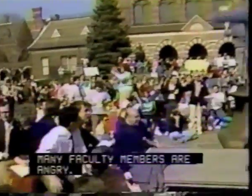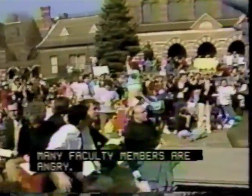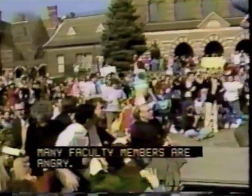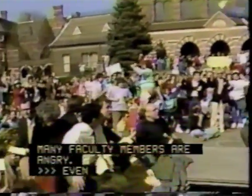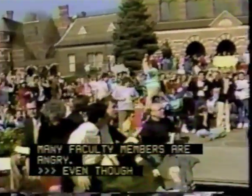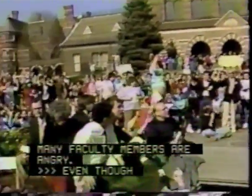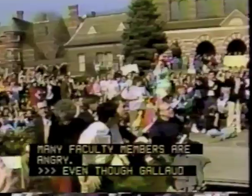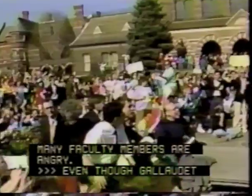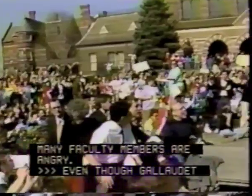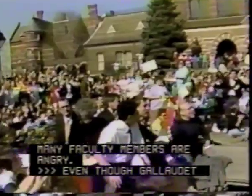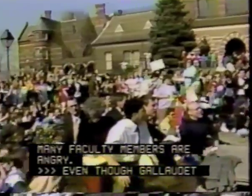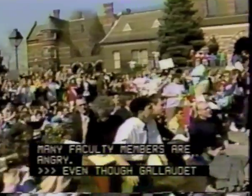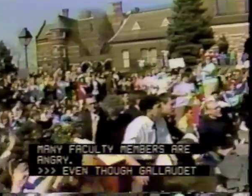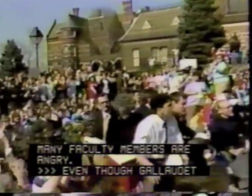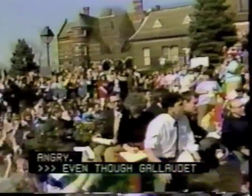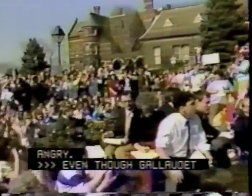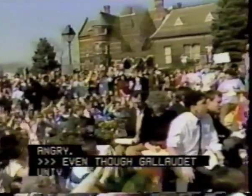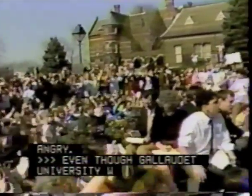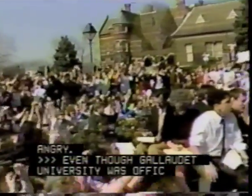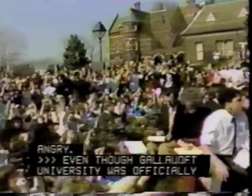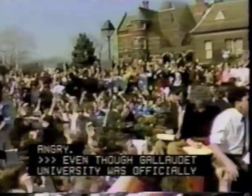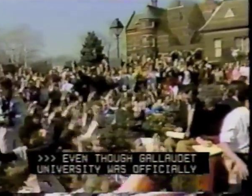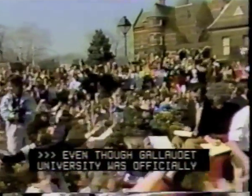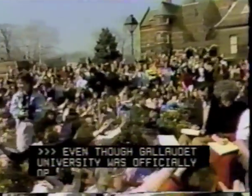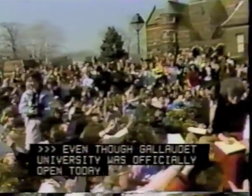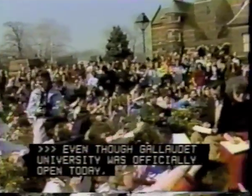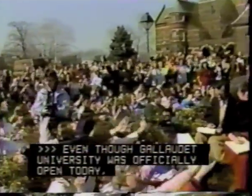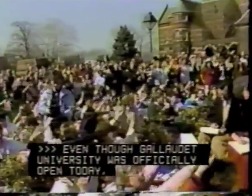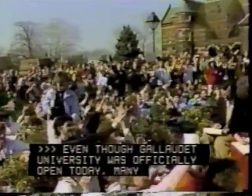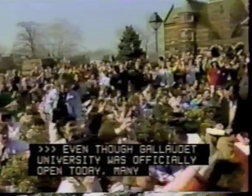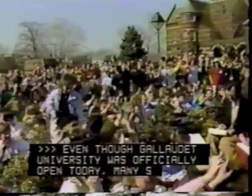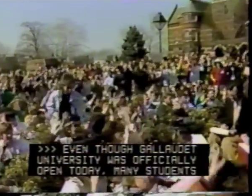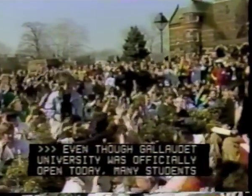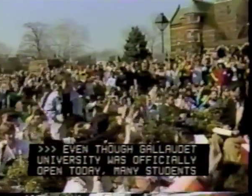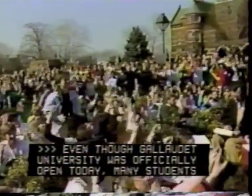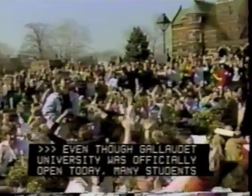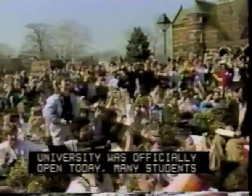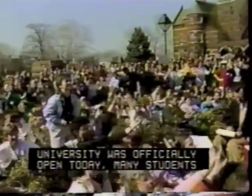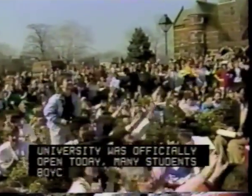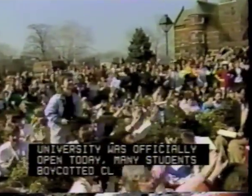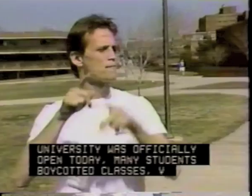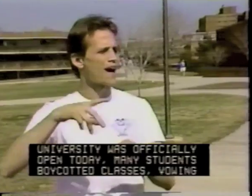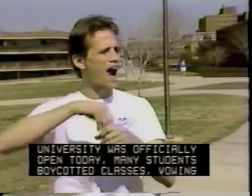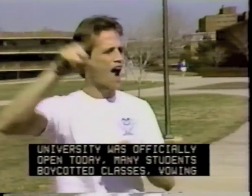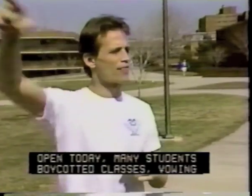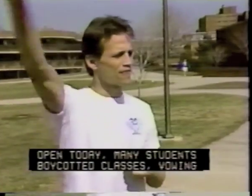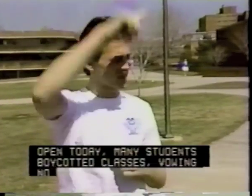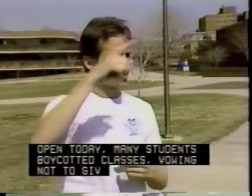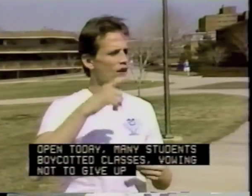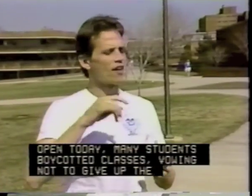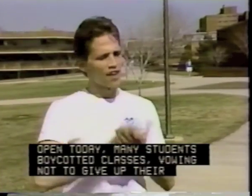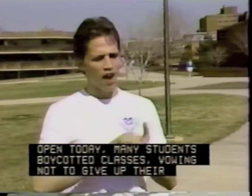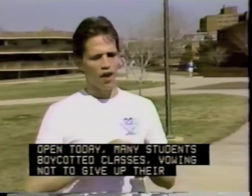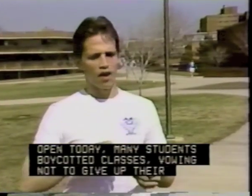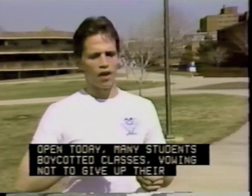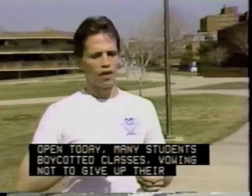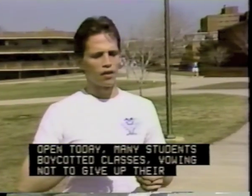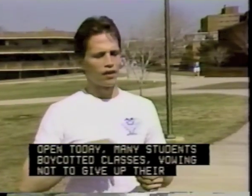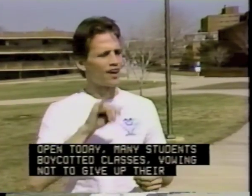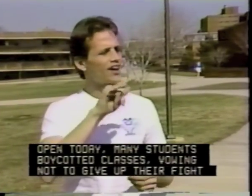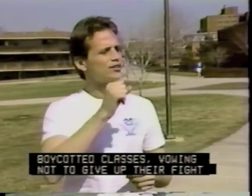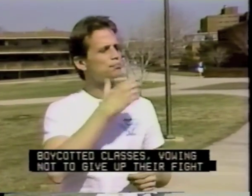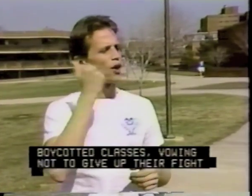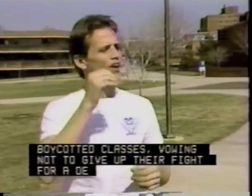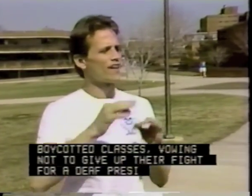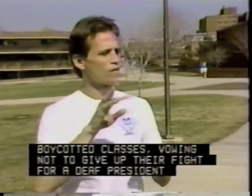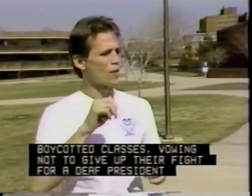open today, many students boycotted classes, vowing not to give up their fight for a deaf president. We want to tell the people